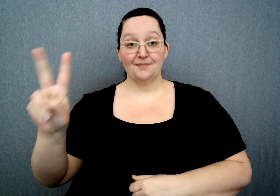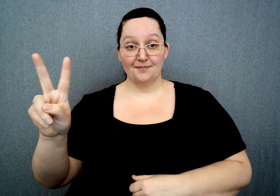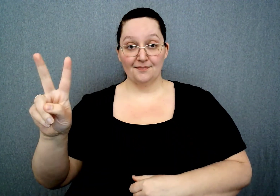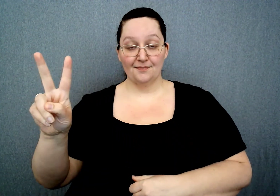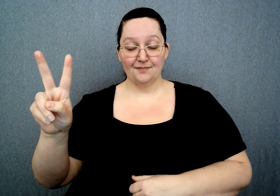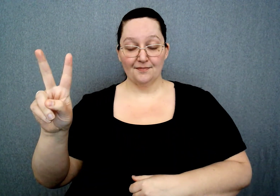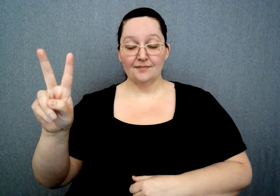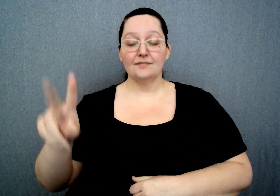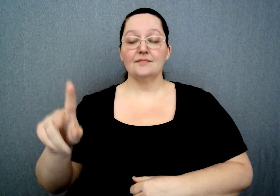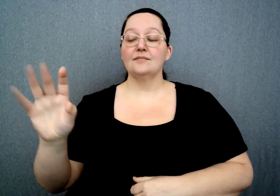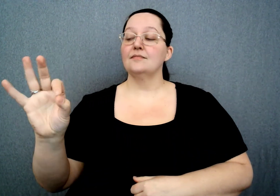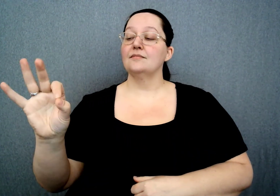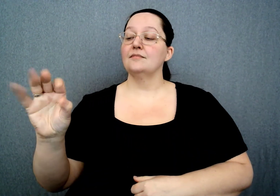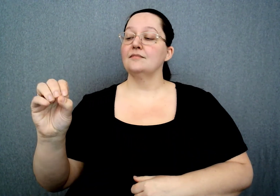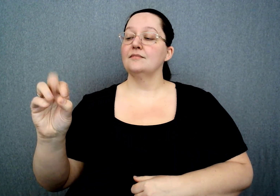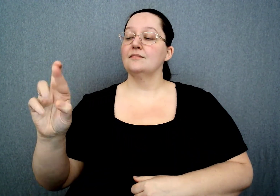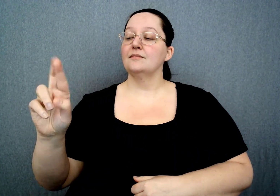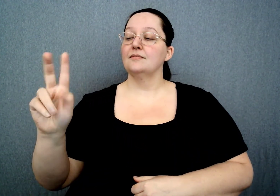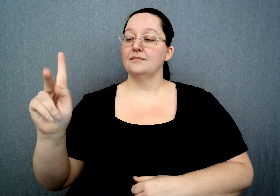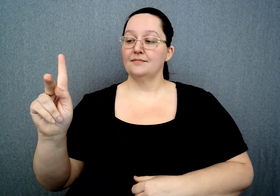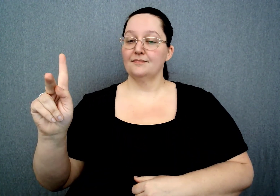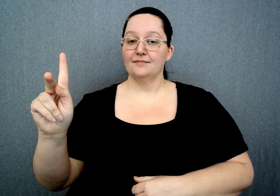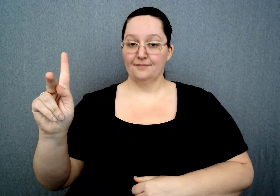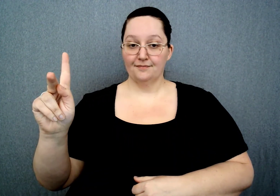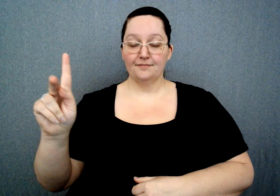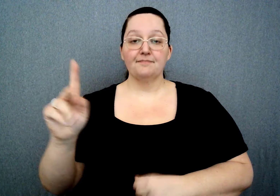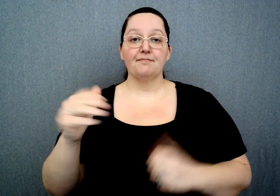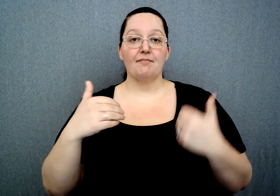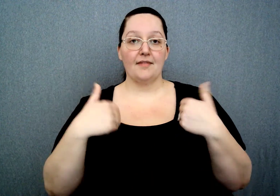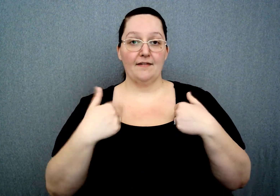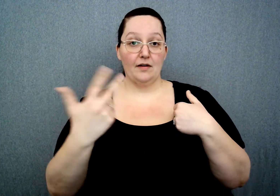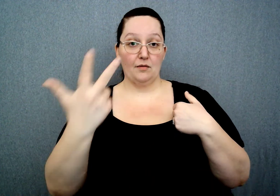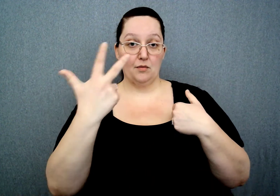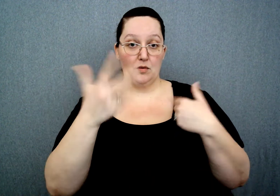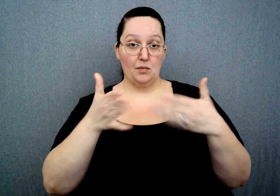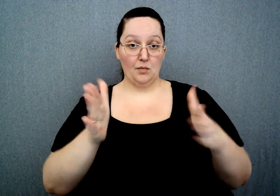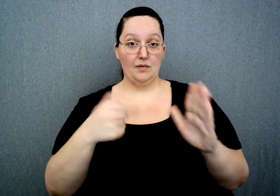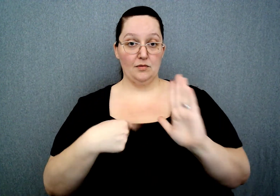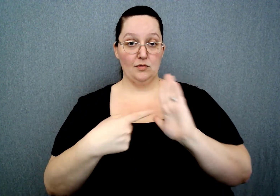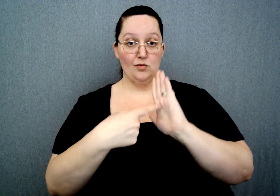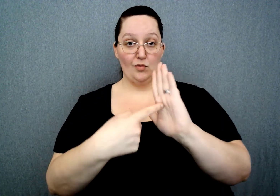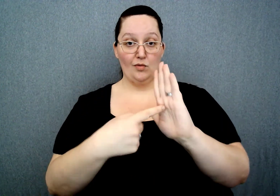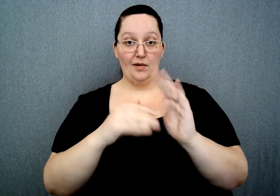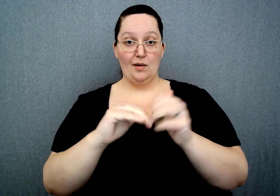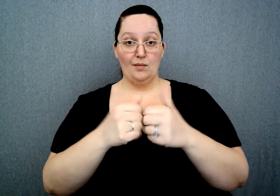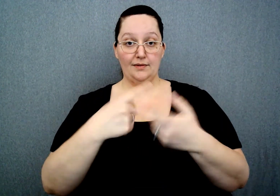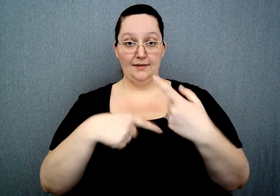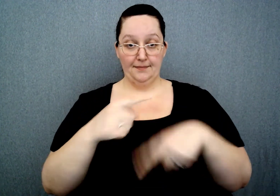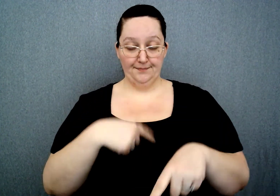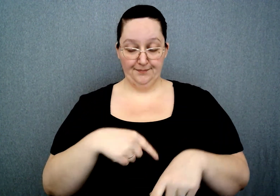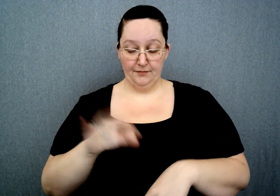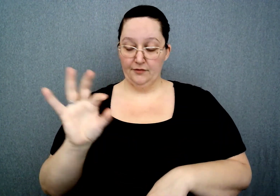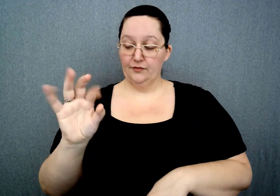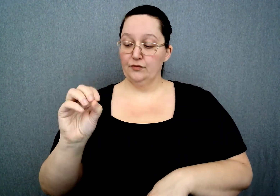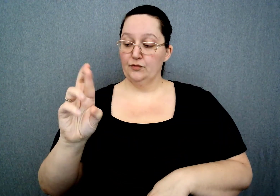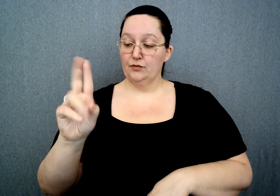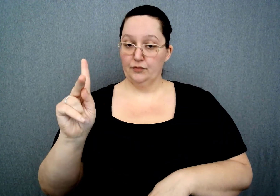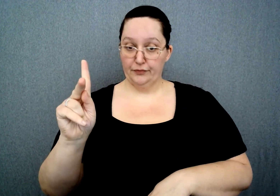Number 32 is the sign fork. There are three ways that you can sign this. I'm going to show you each of them for